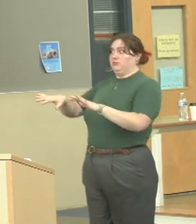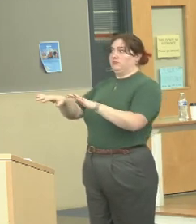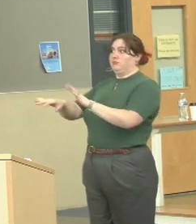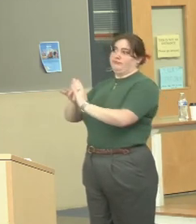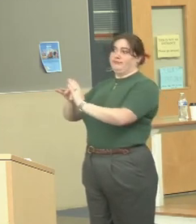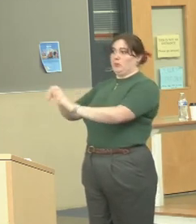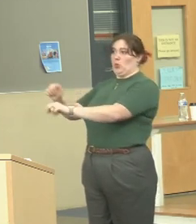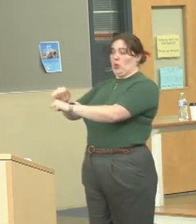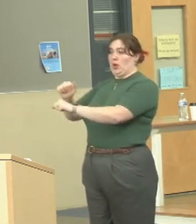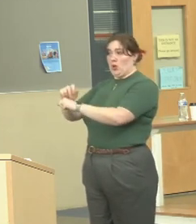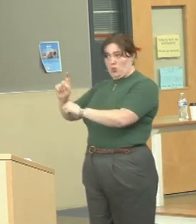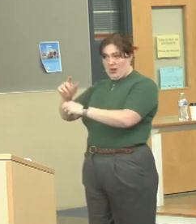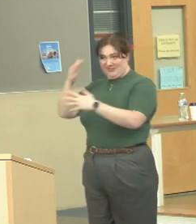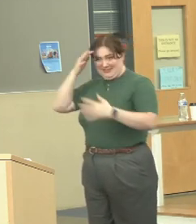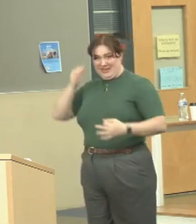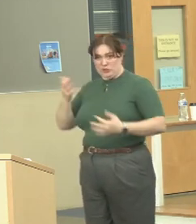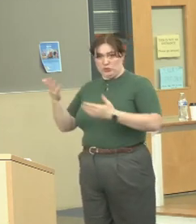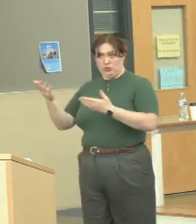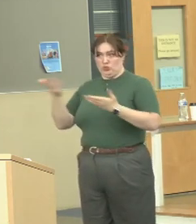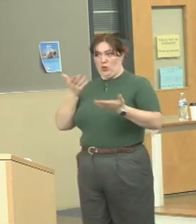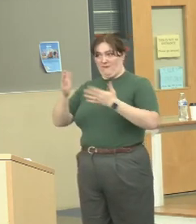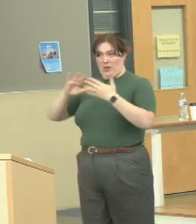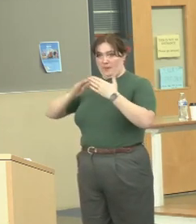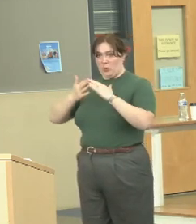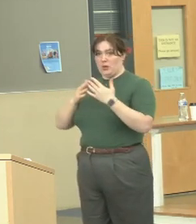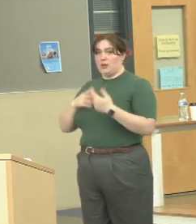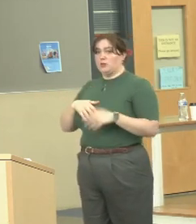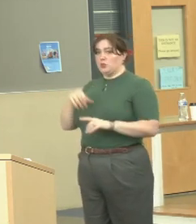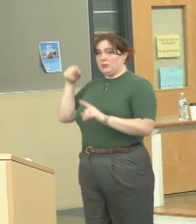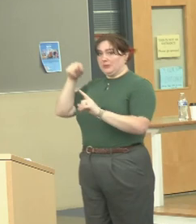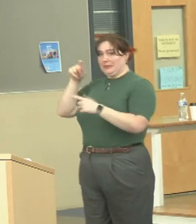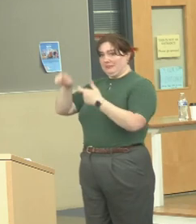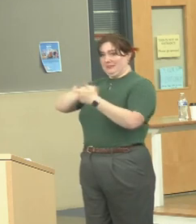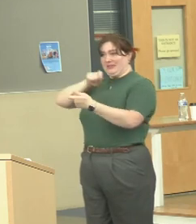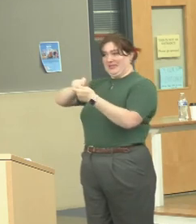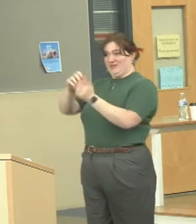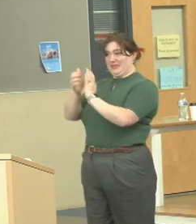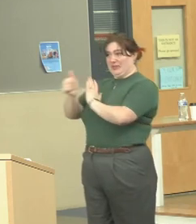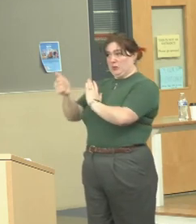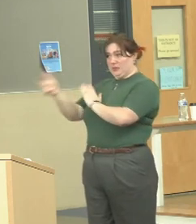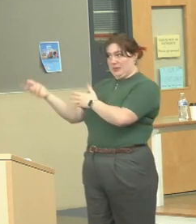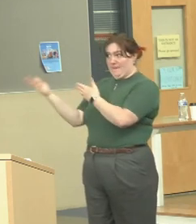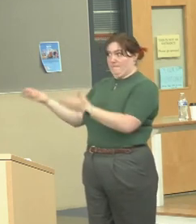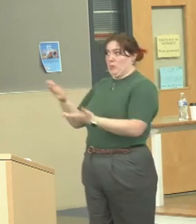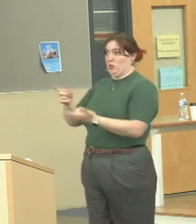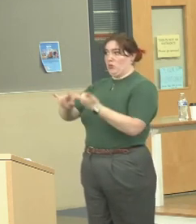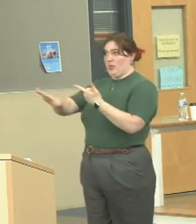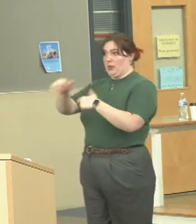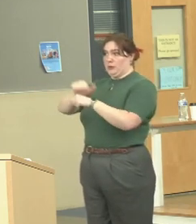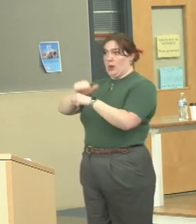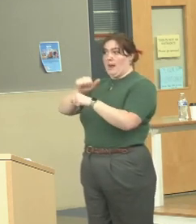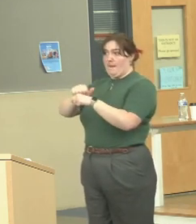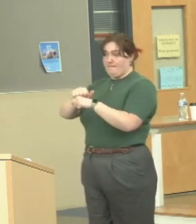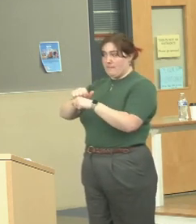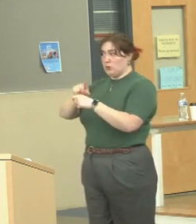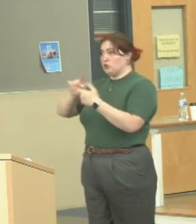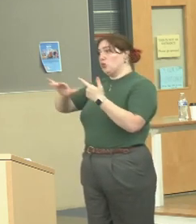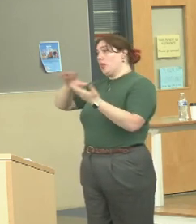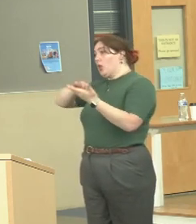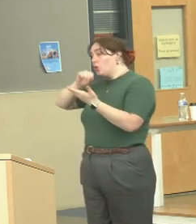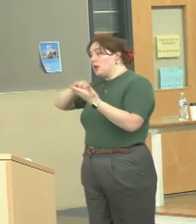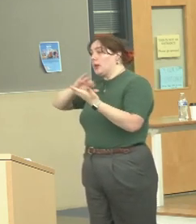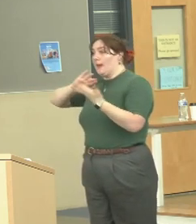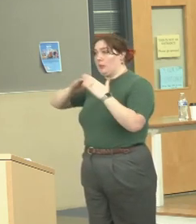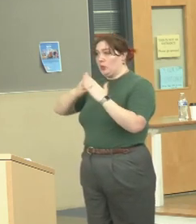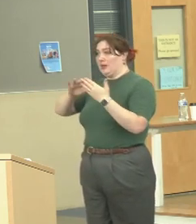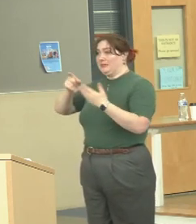they choose to serve and the particular sets of skills that they bring with them to the learning communities that they